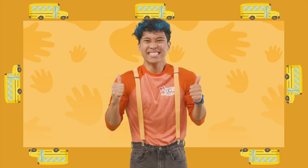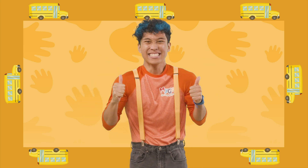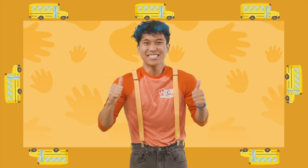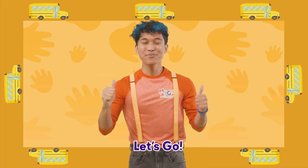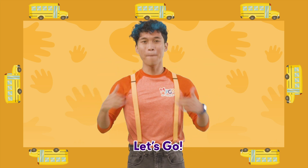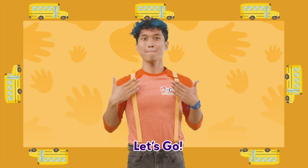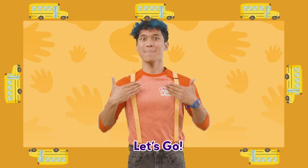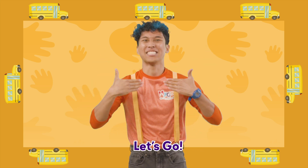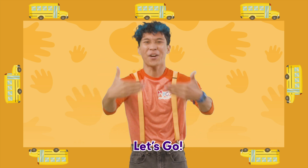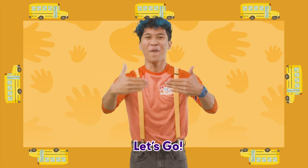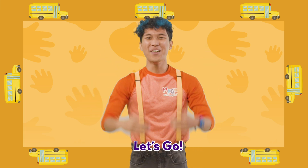Let's go!